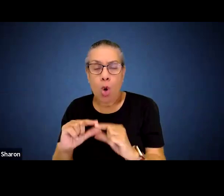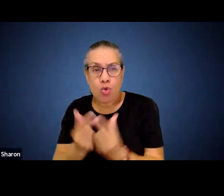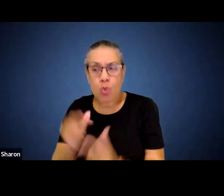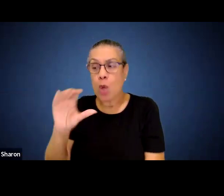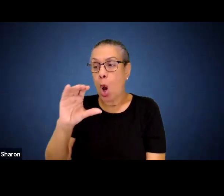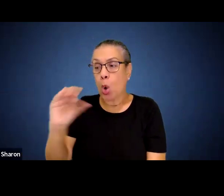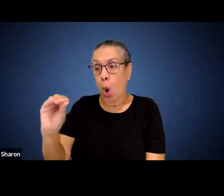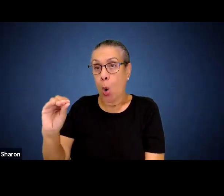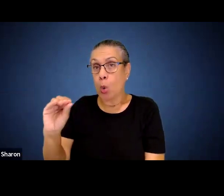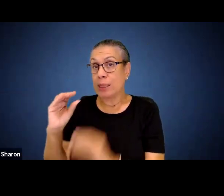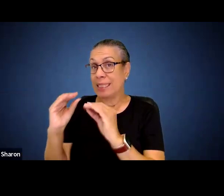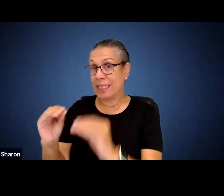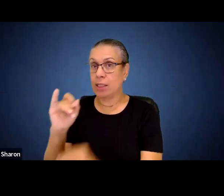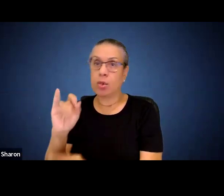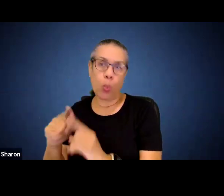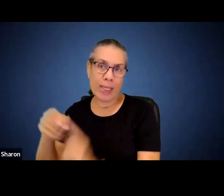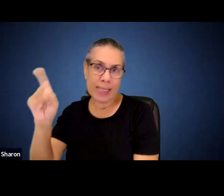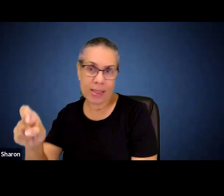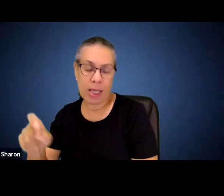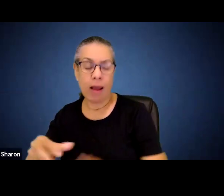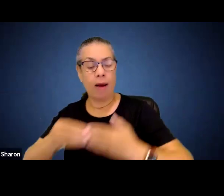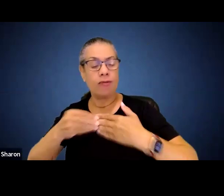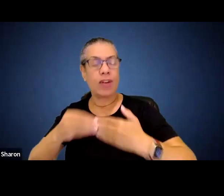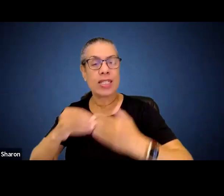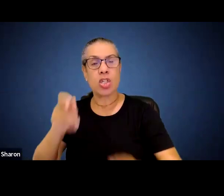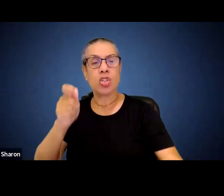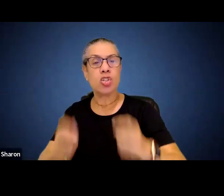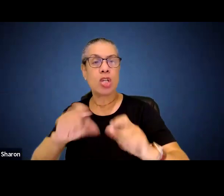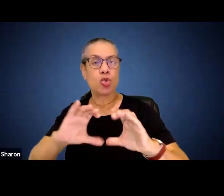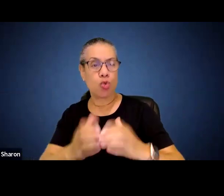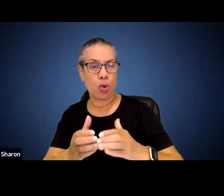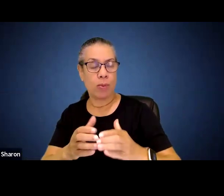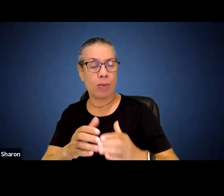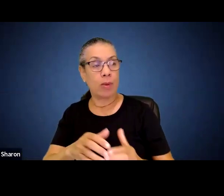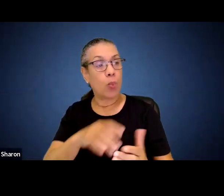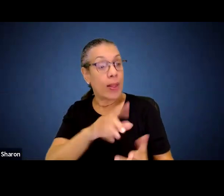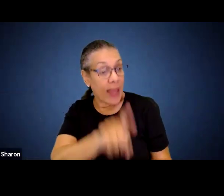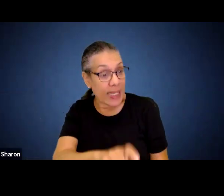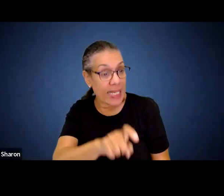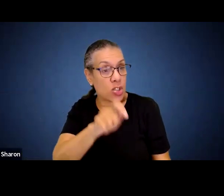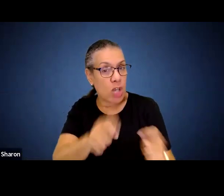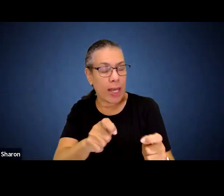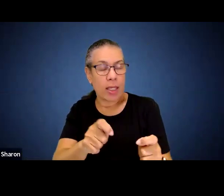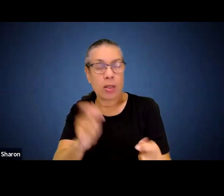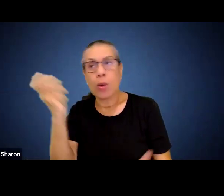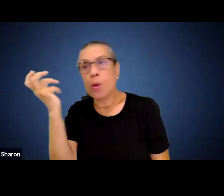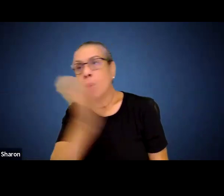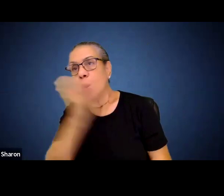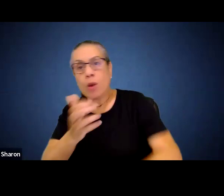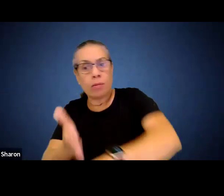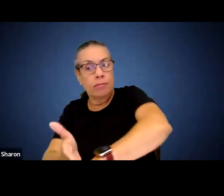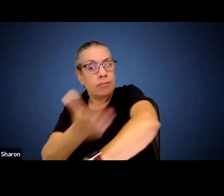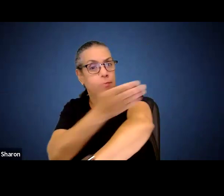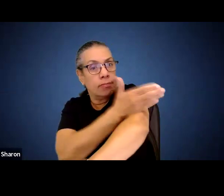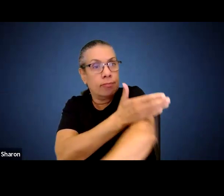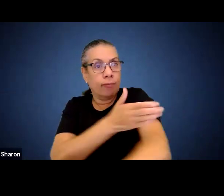when it made sense to do so, and flexibly change groups as students' needs shifted. We saw immense growth in our